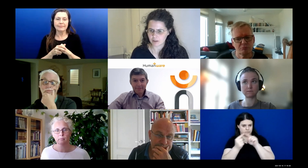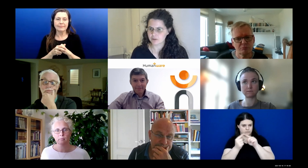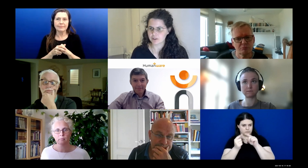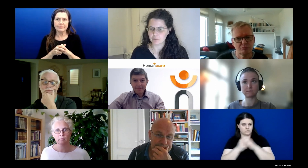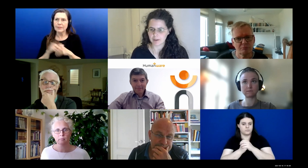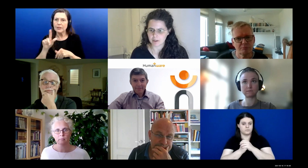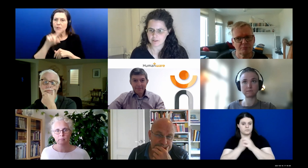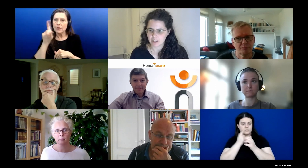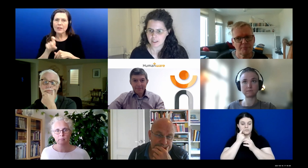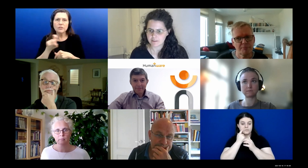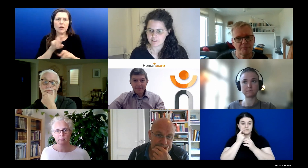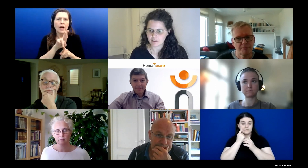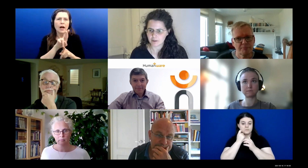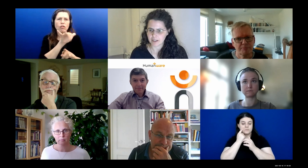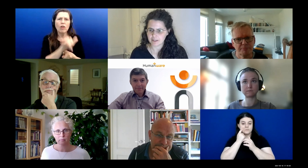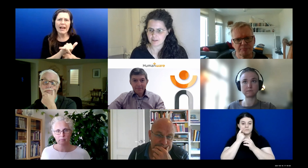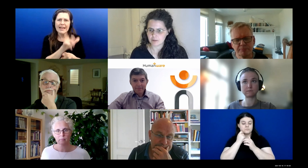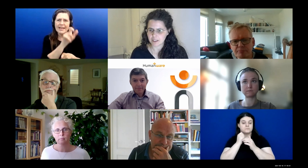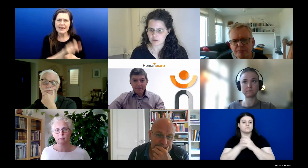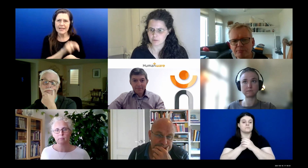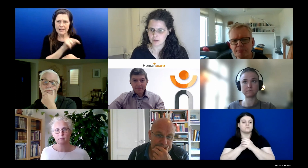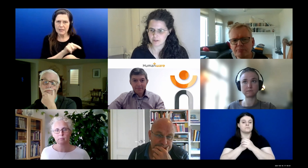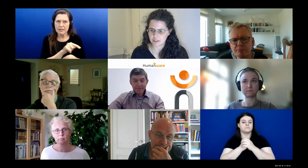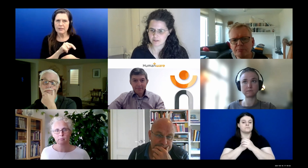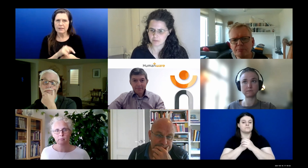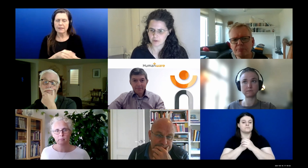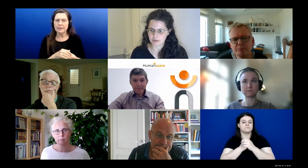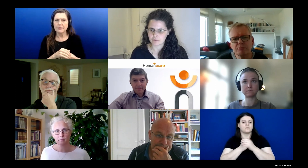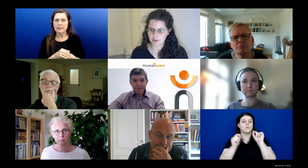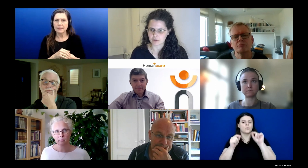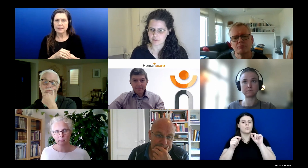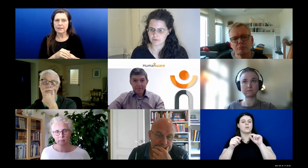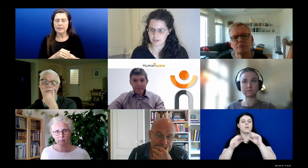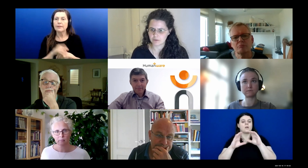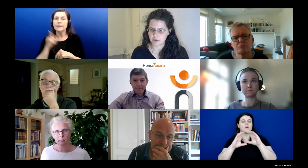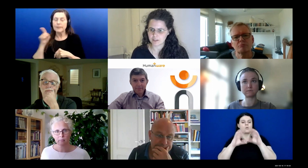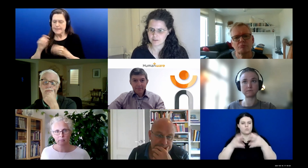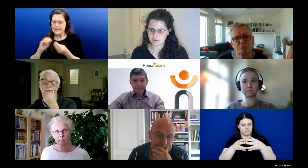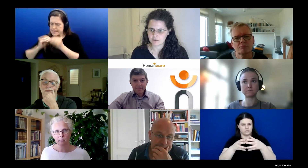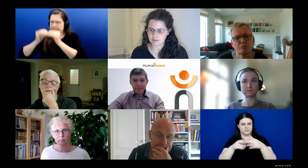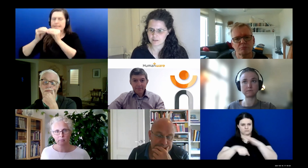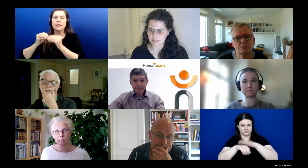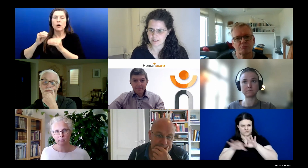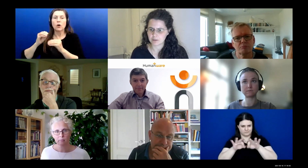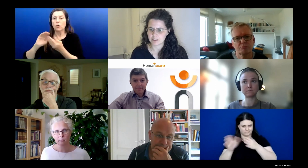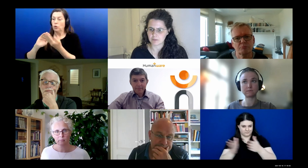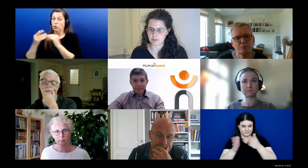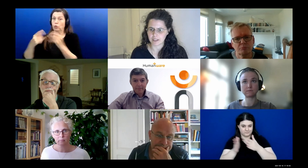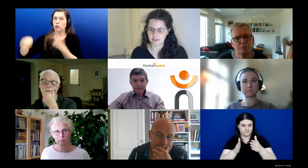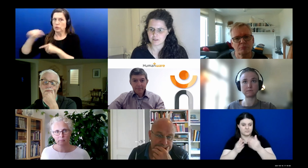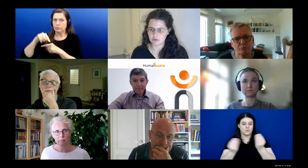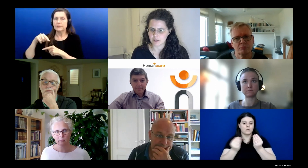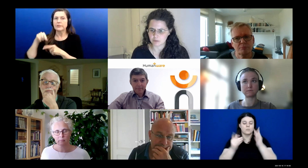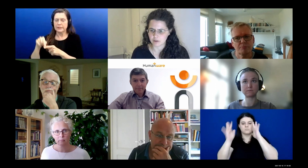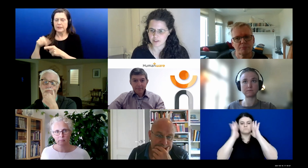of our consortium members. He says, I think the maker community is an important focus. One of the questions is that has been in my